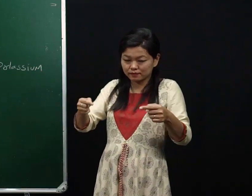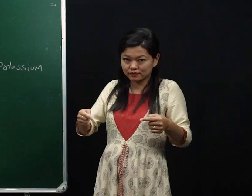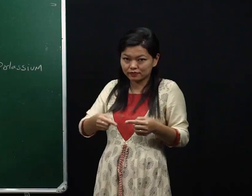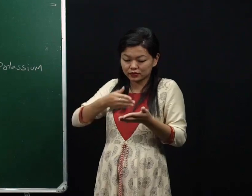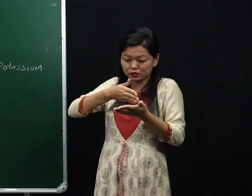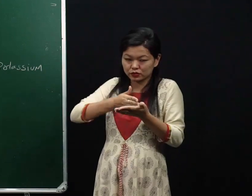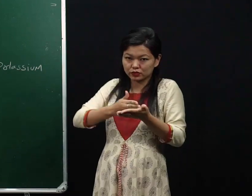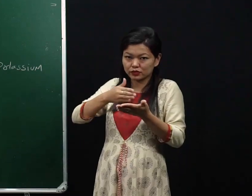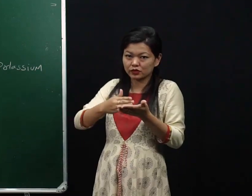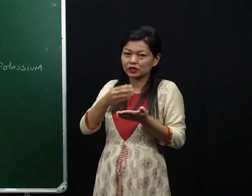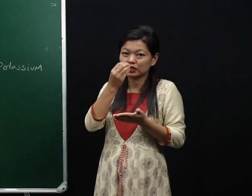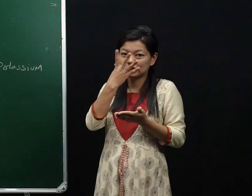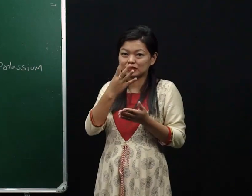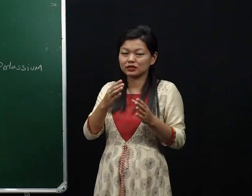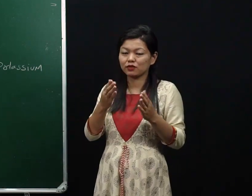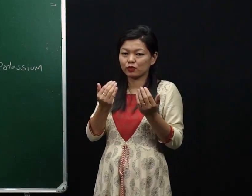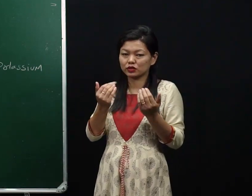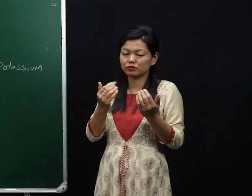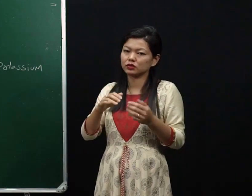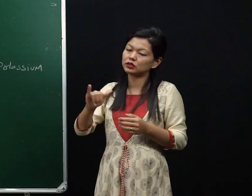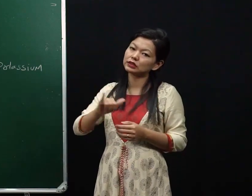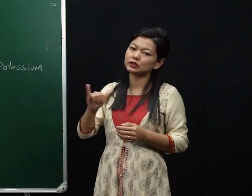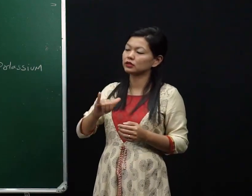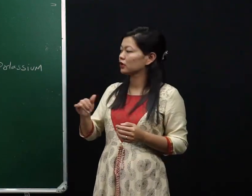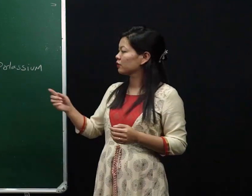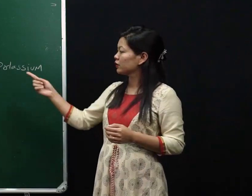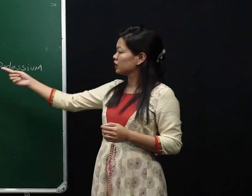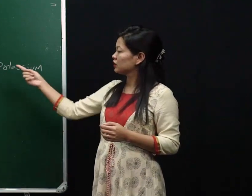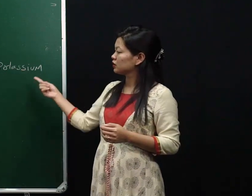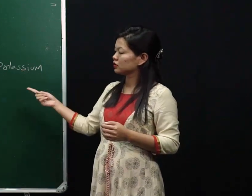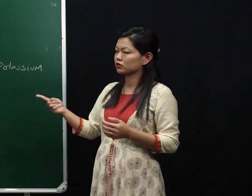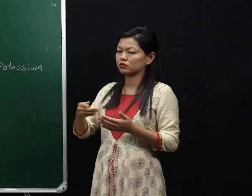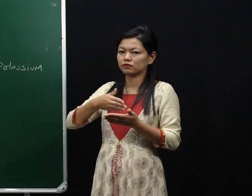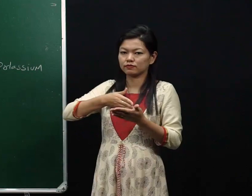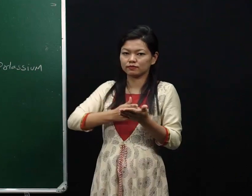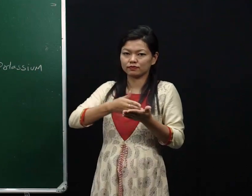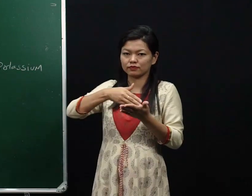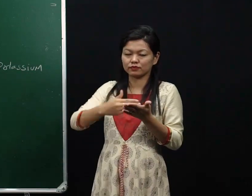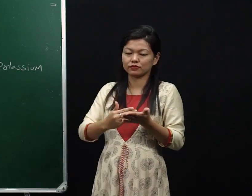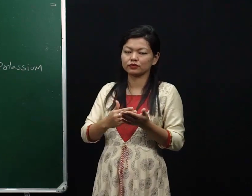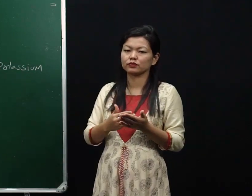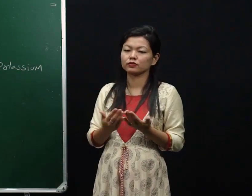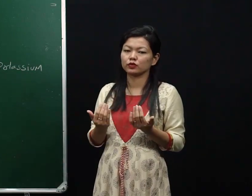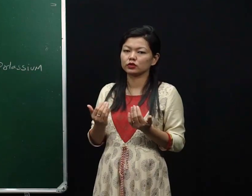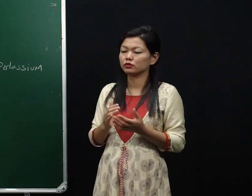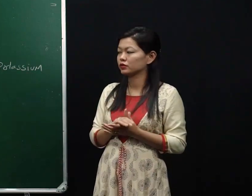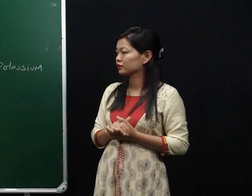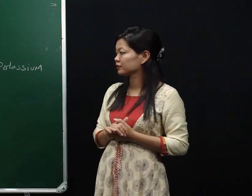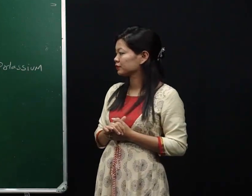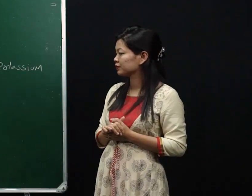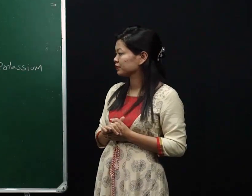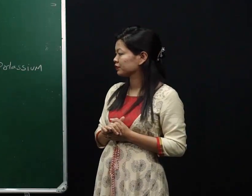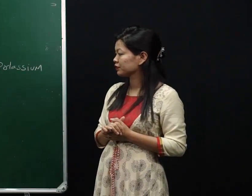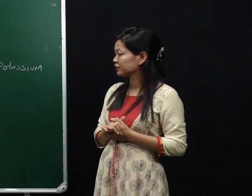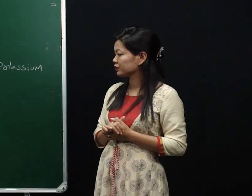with a knife, right? So the same as sodium also, and potassium also, we can cut with a knife. Clear? Now let's